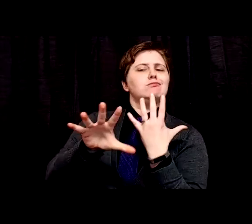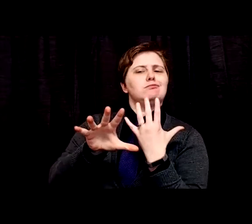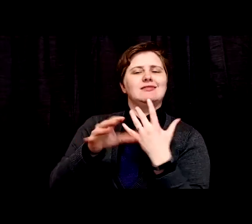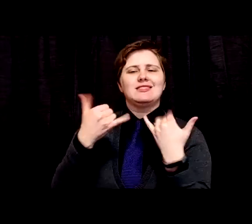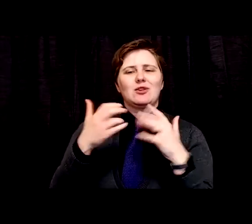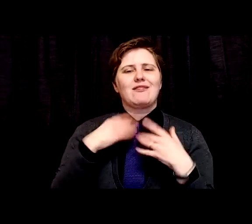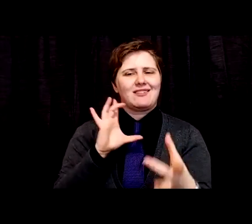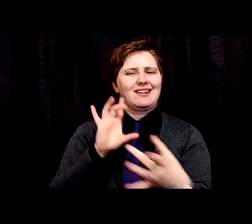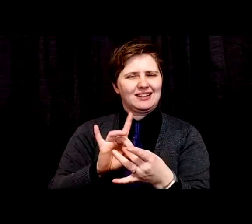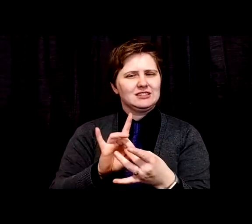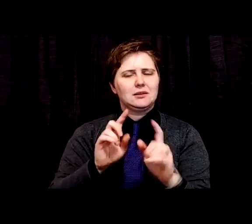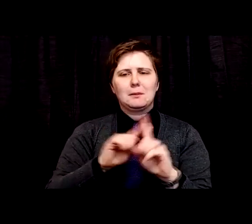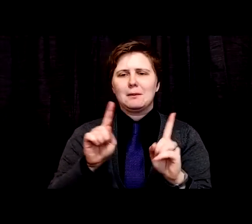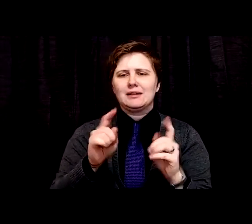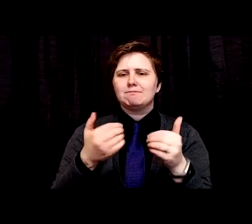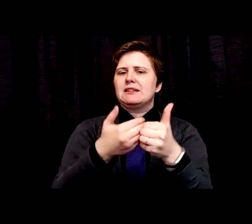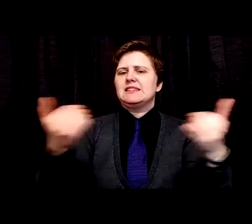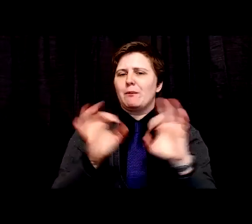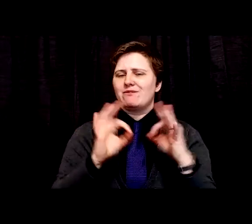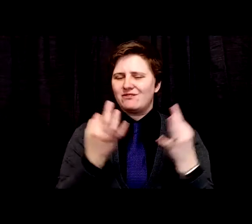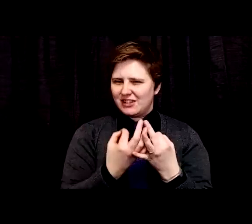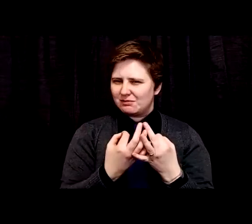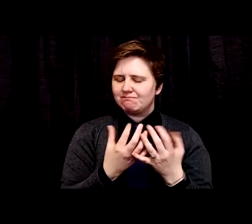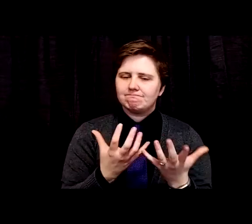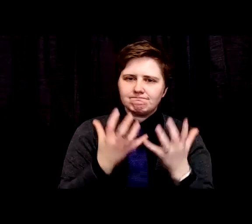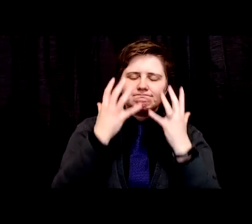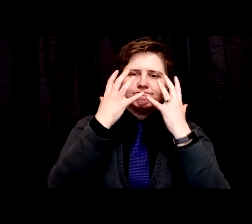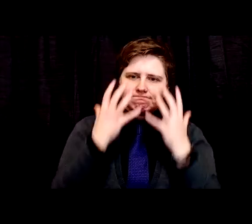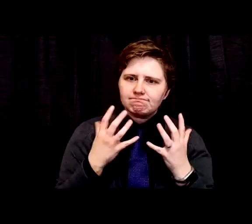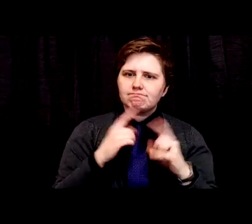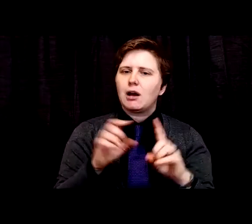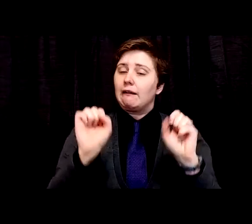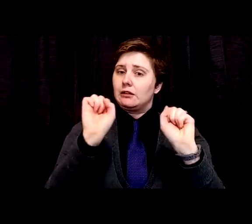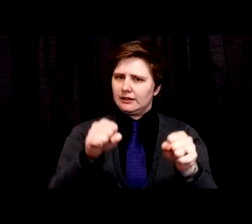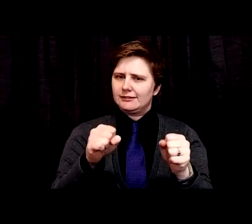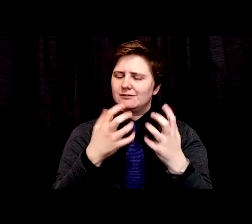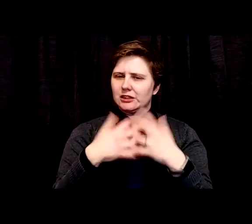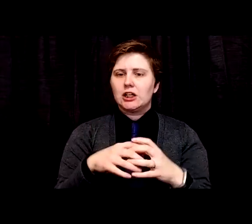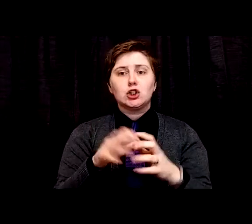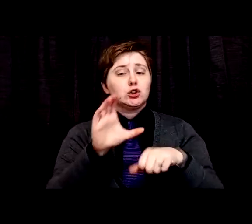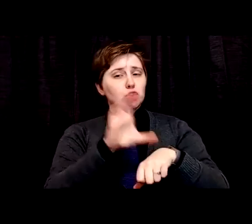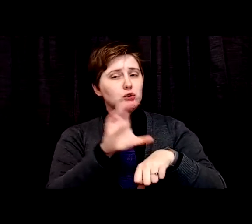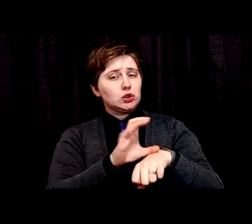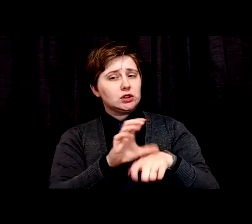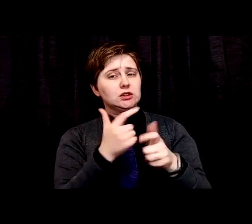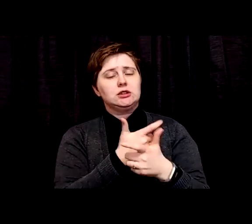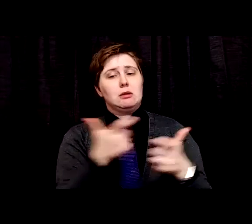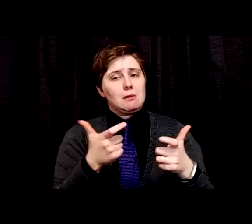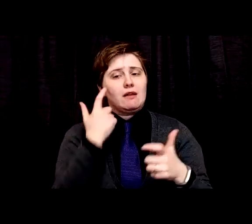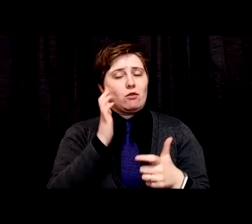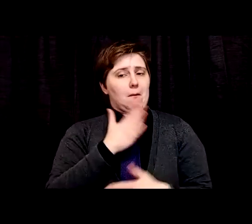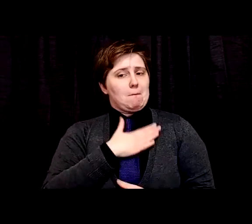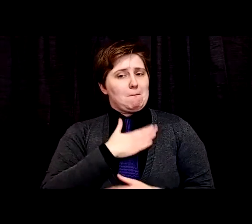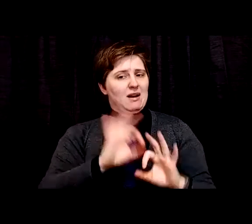connection, but in our own separate families. Which again is sad, but we're going to work that out. Now, church, huge thing I know for my